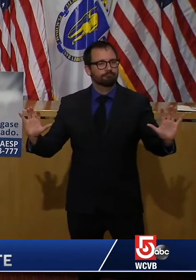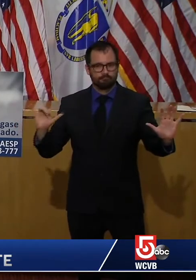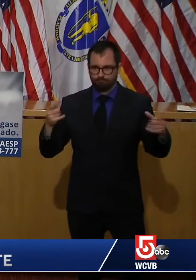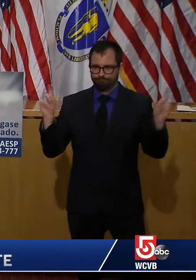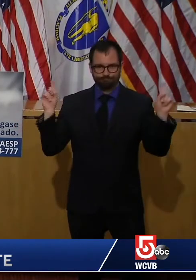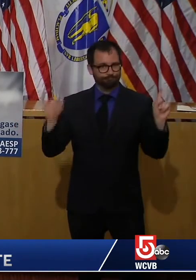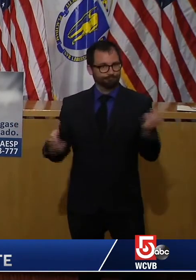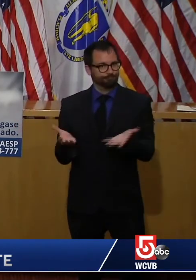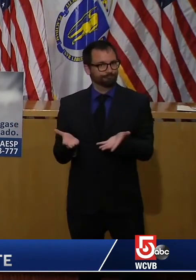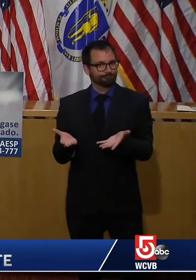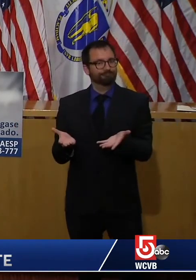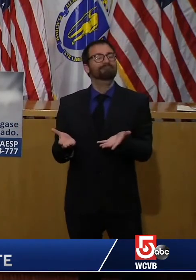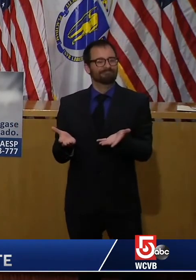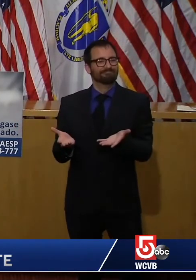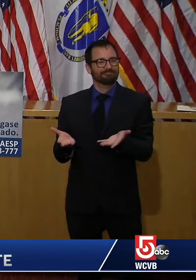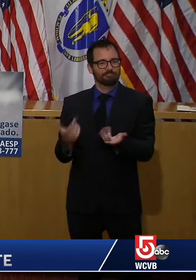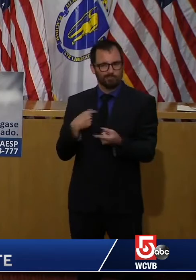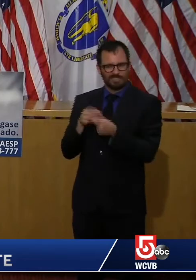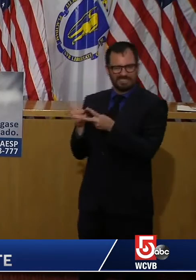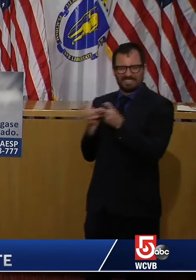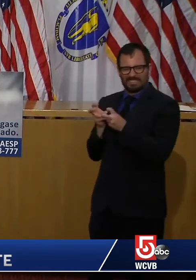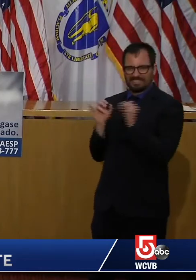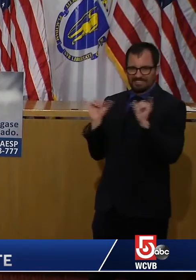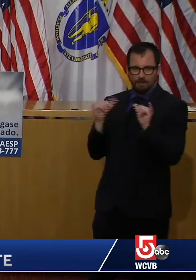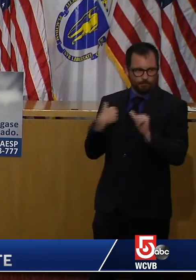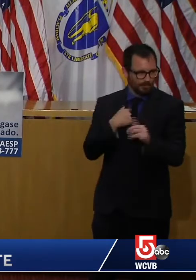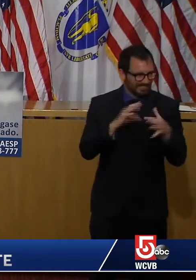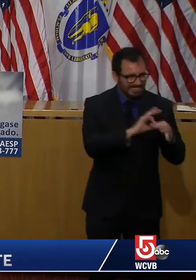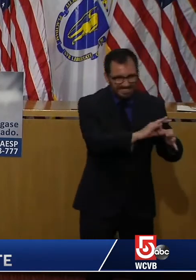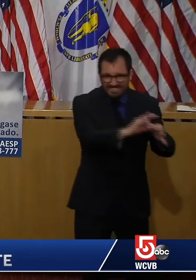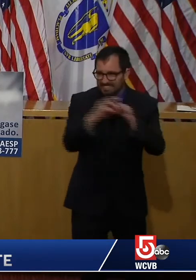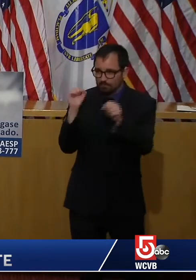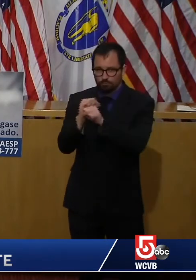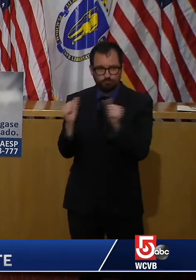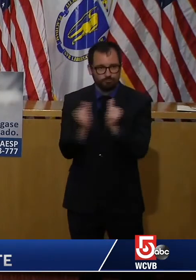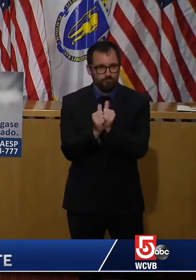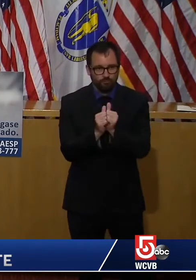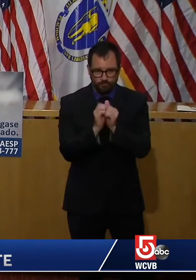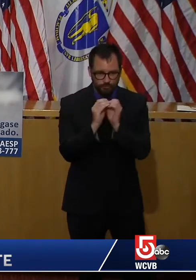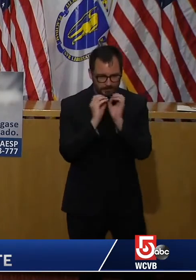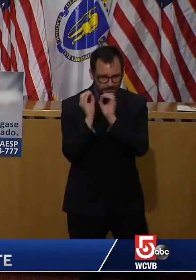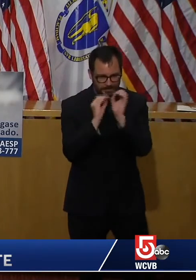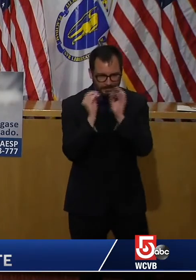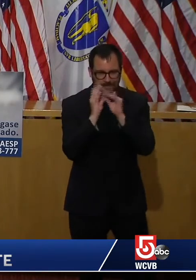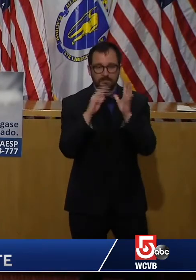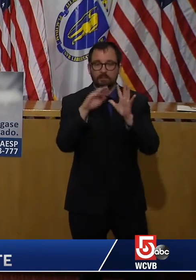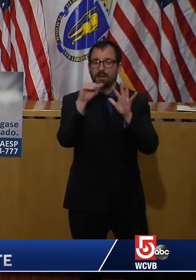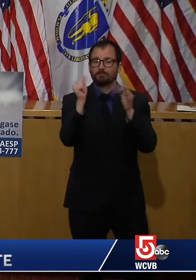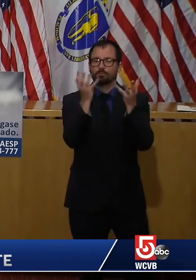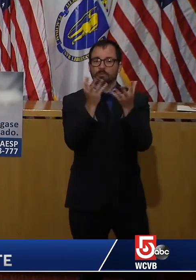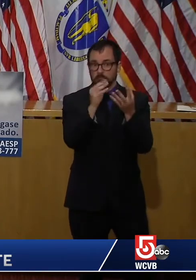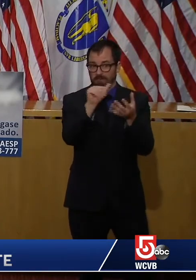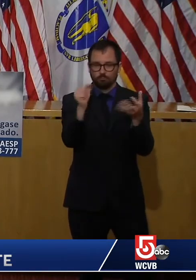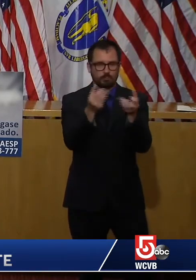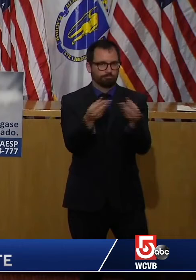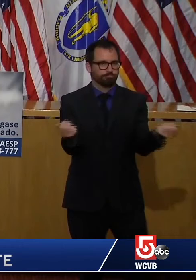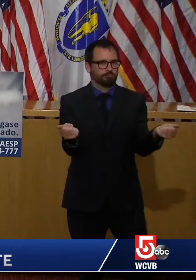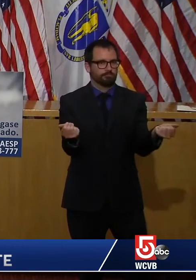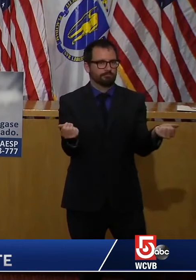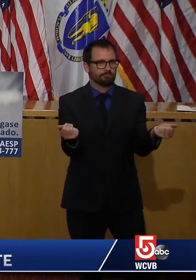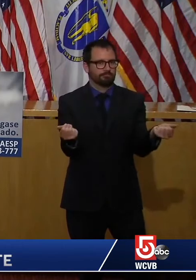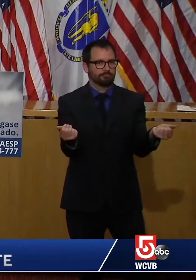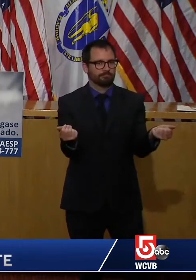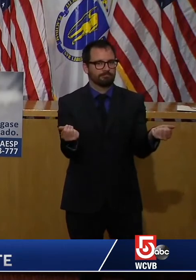I can't say how important that part of this exercise is going to be to making it possible for us to not just get to a new normal,